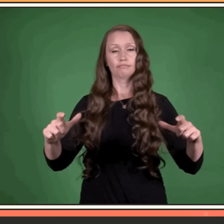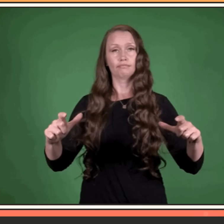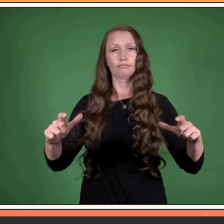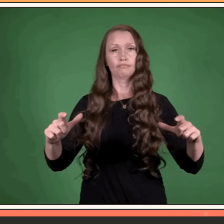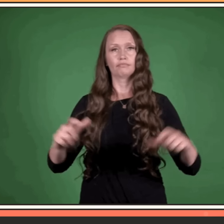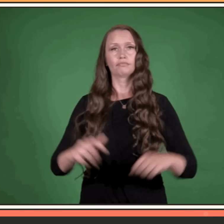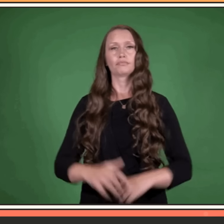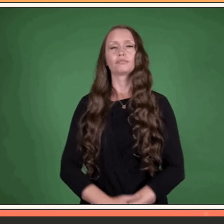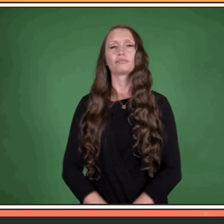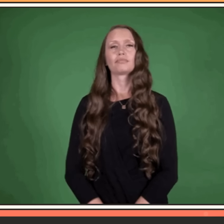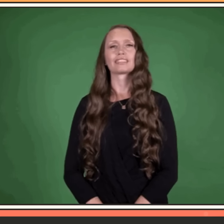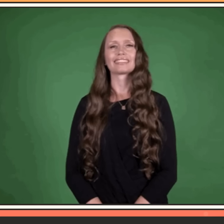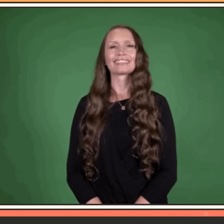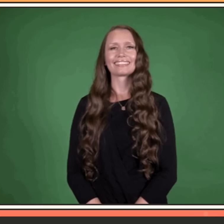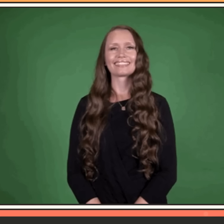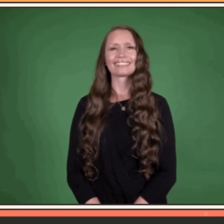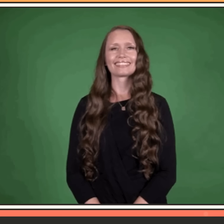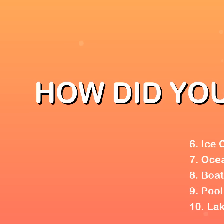Lake.